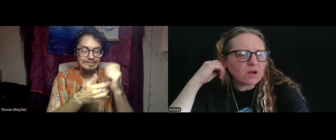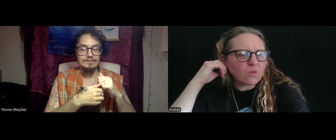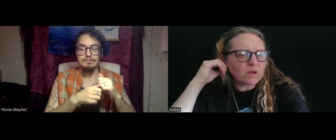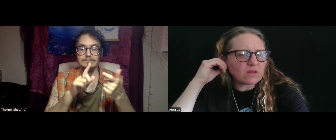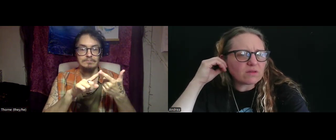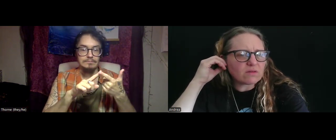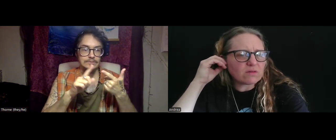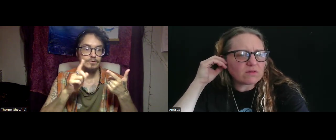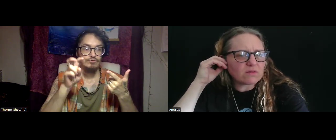with,